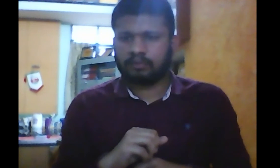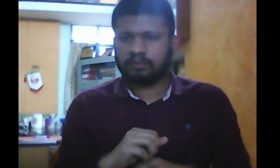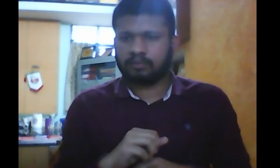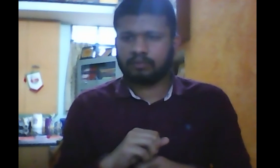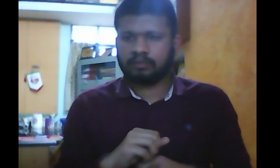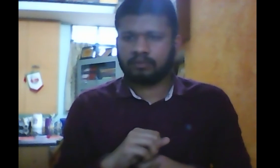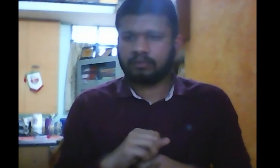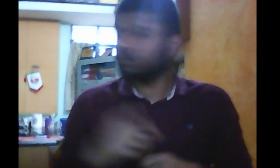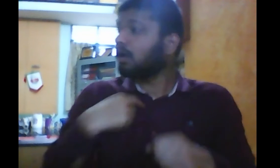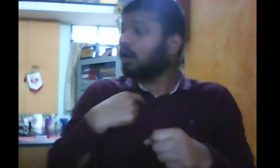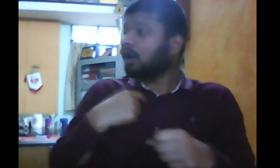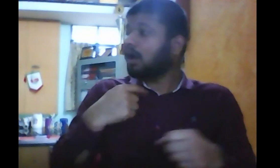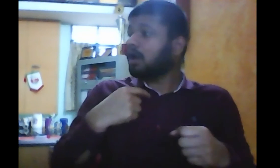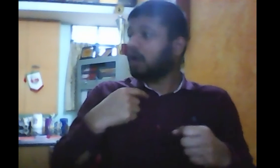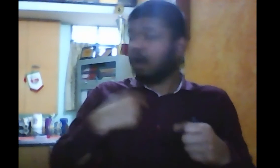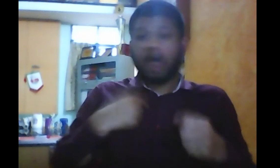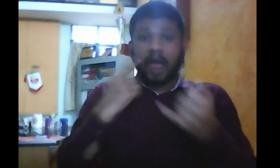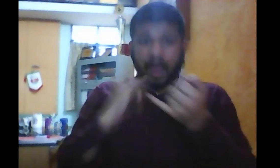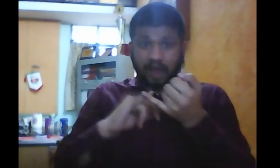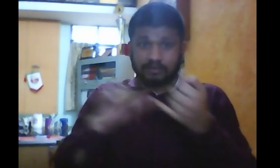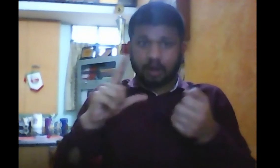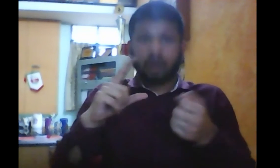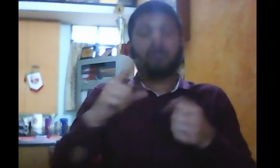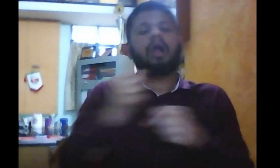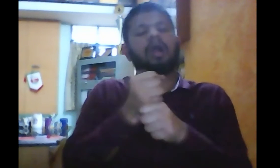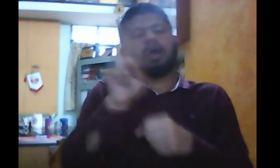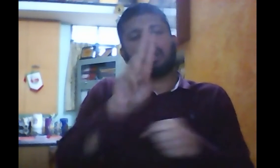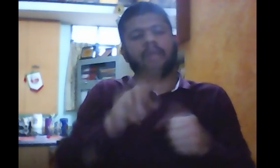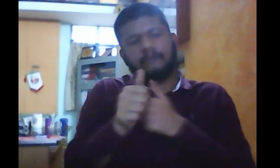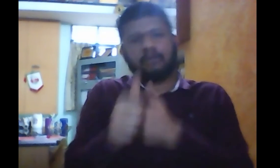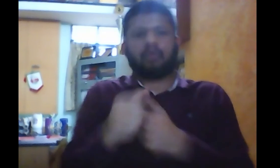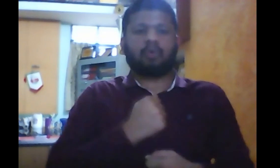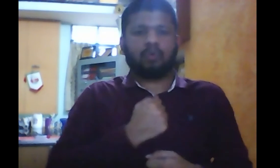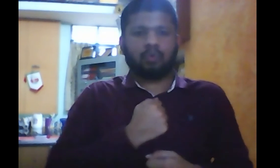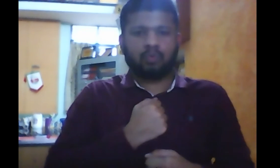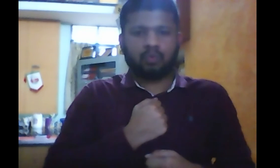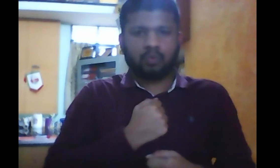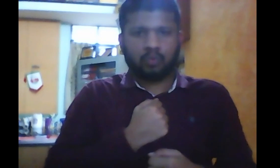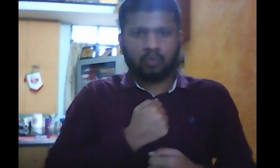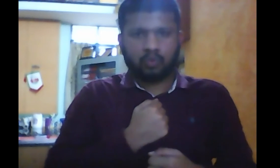WH questions always come at the end. In ISL, this is the grammar.